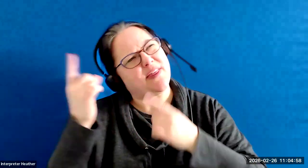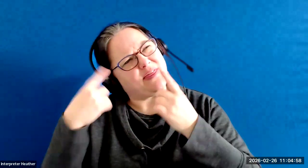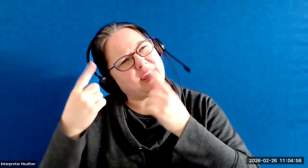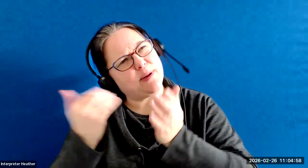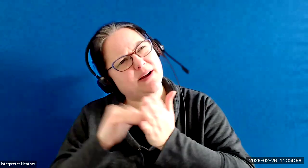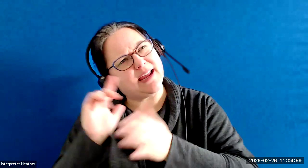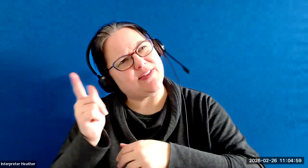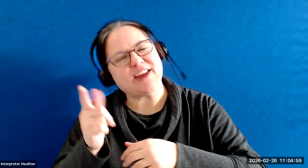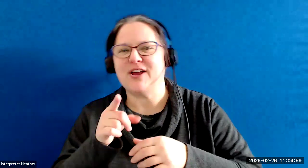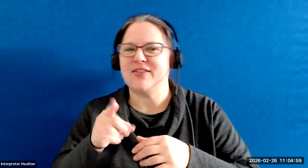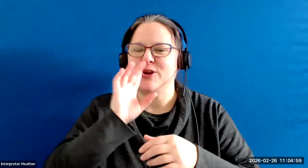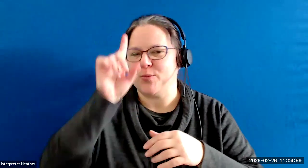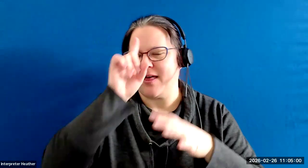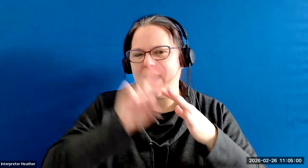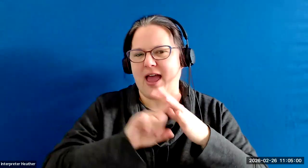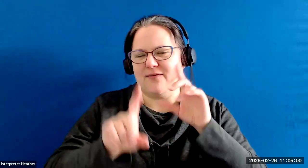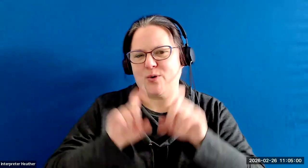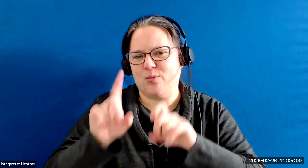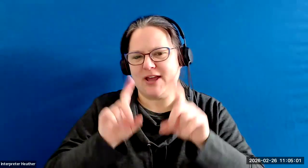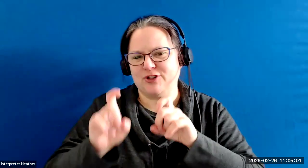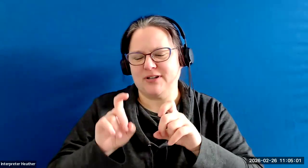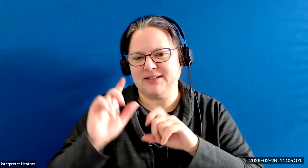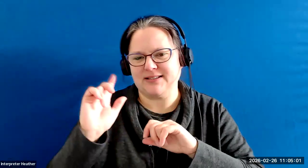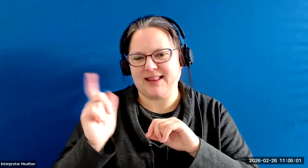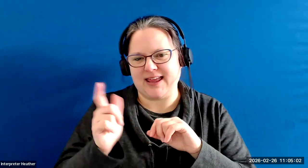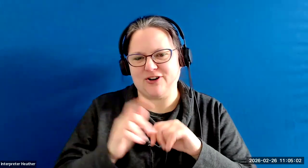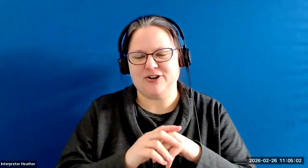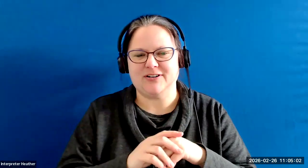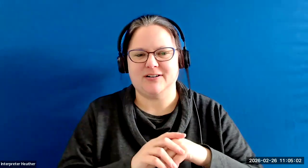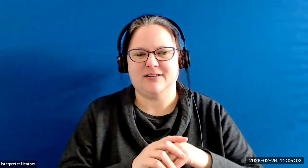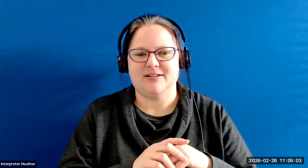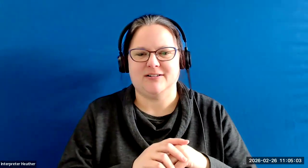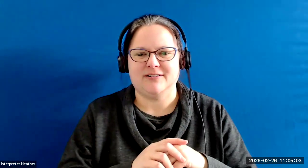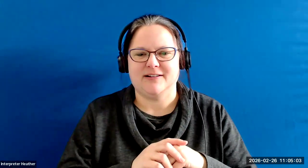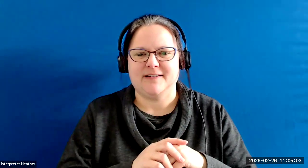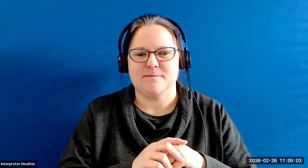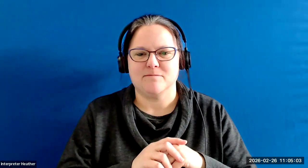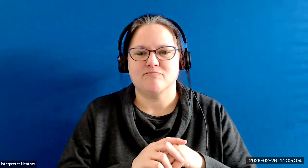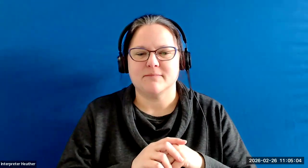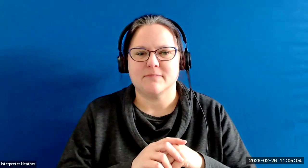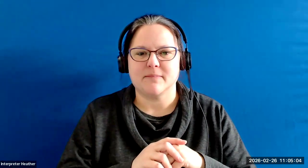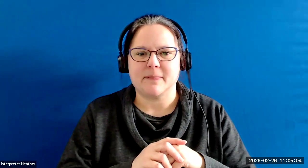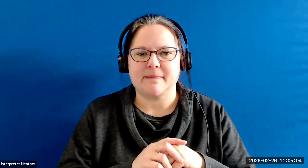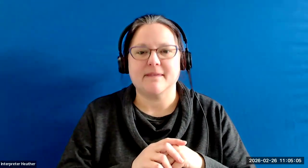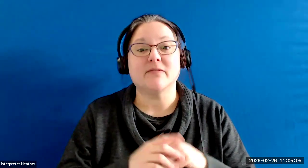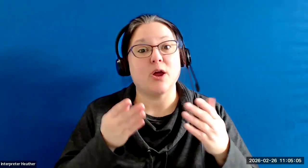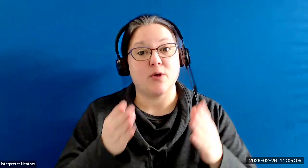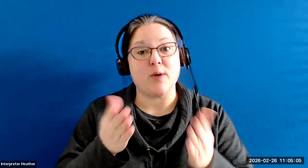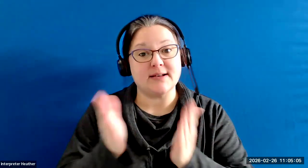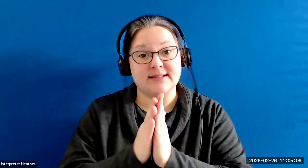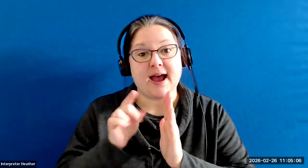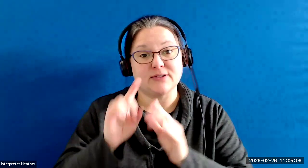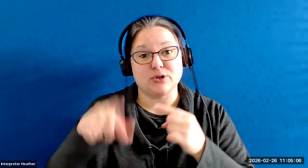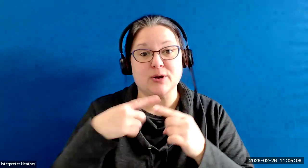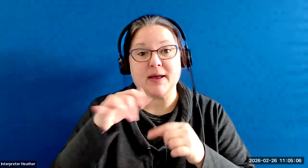have questions and thoughts to share. And there are ways to talk to Ronnie about